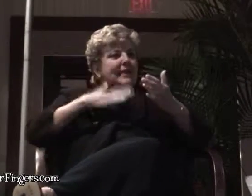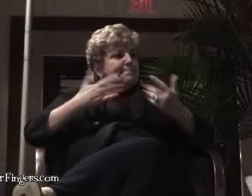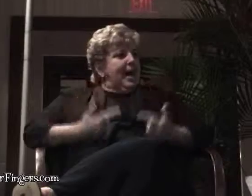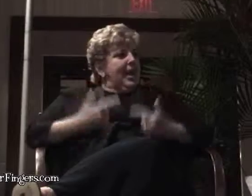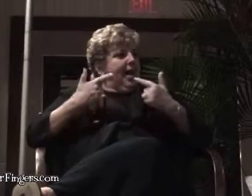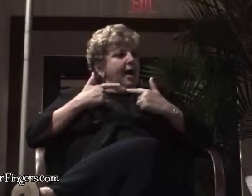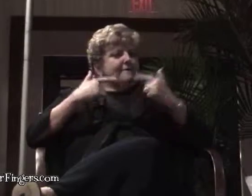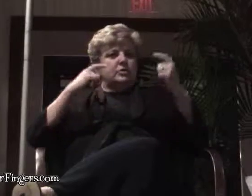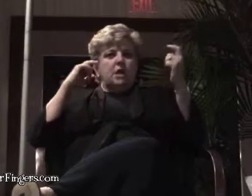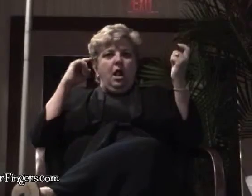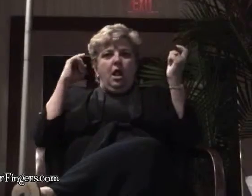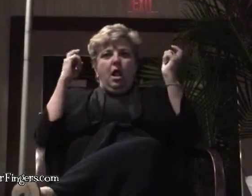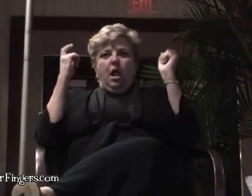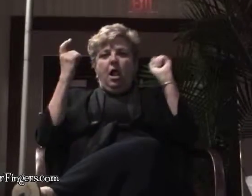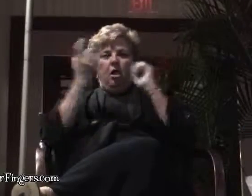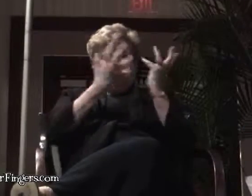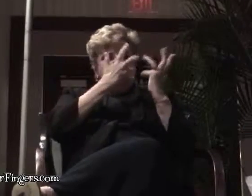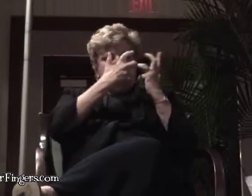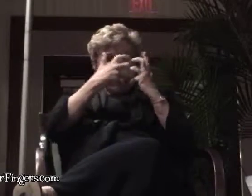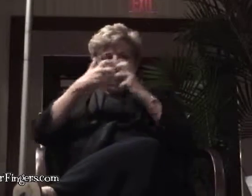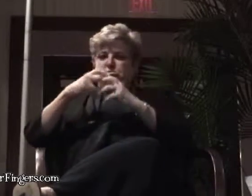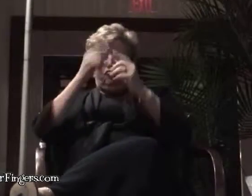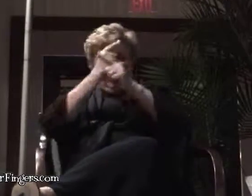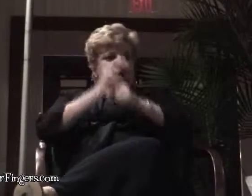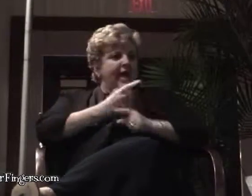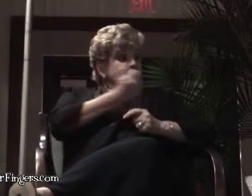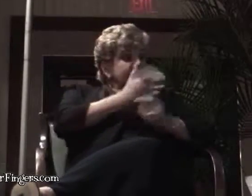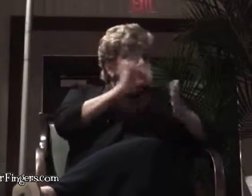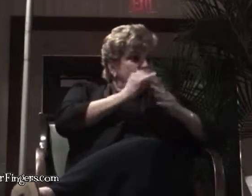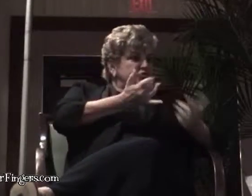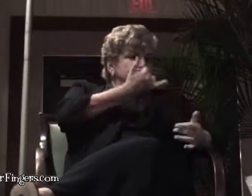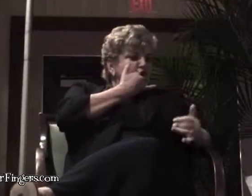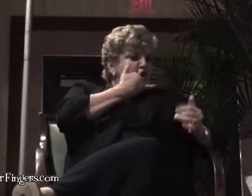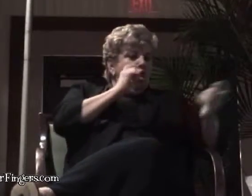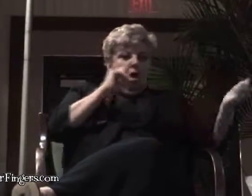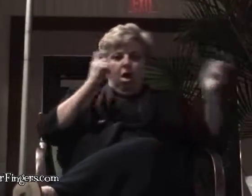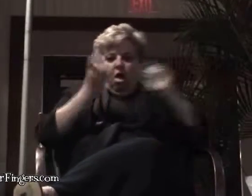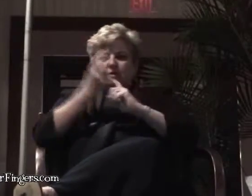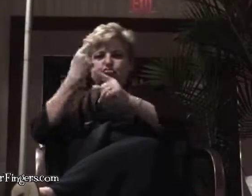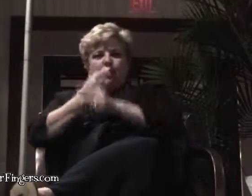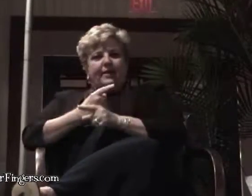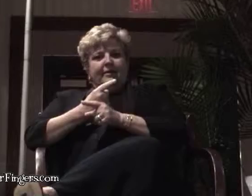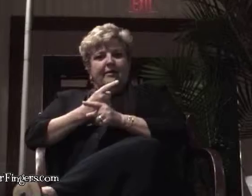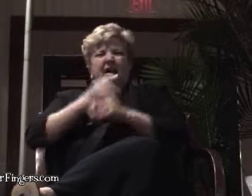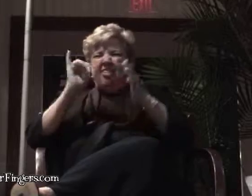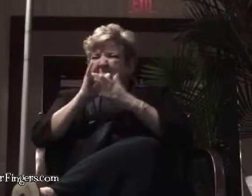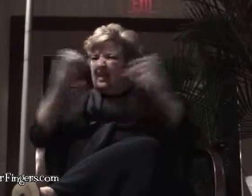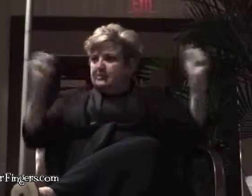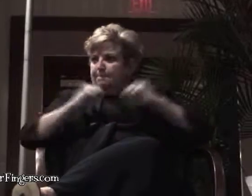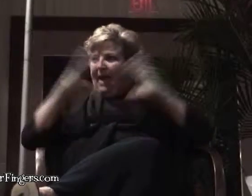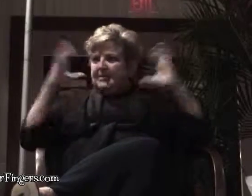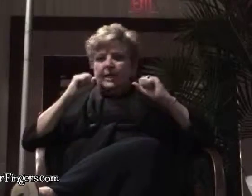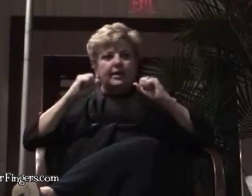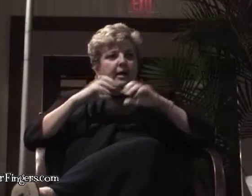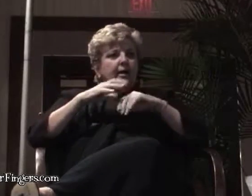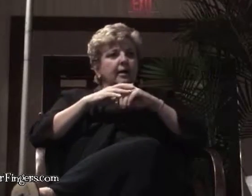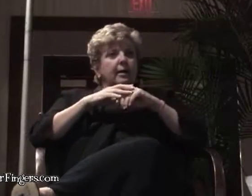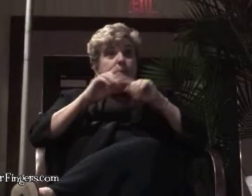right. Everything that was wrong in my life has been made right. That's an amazing statement. But it's absolutely true. There's more